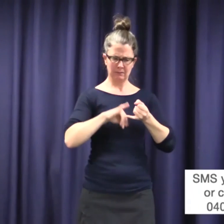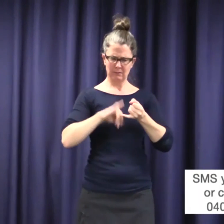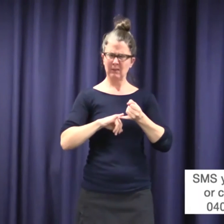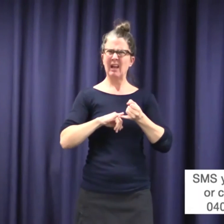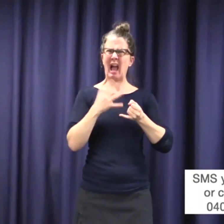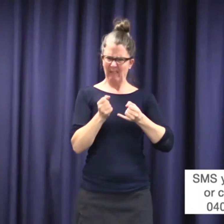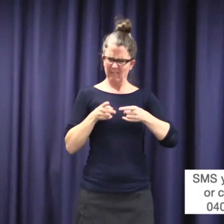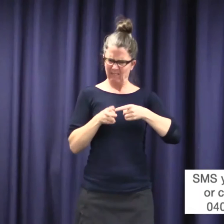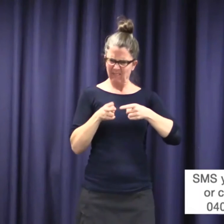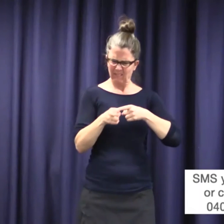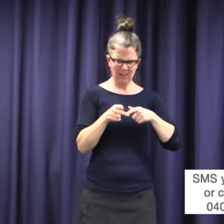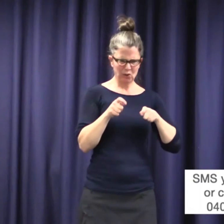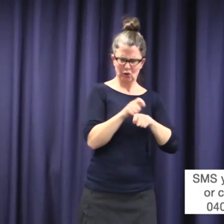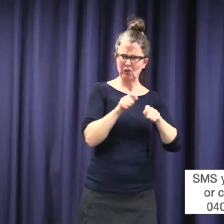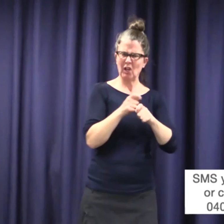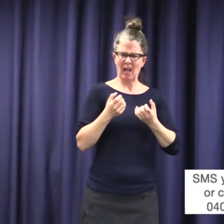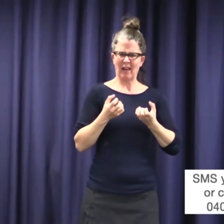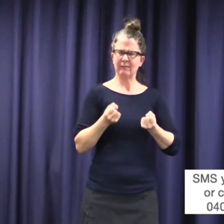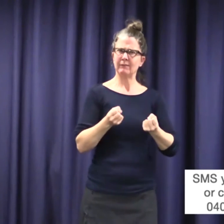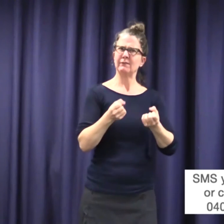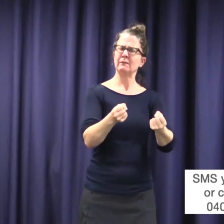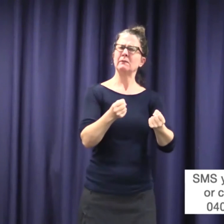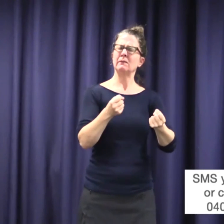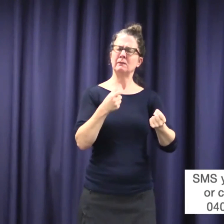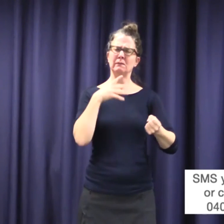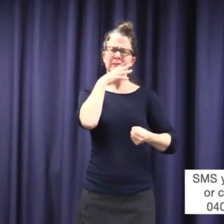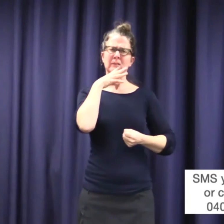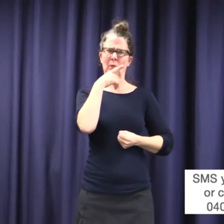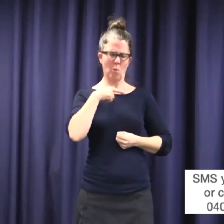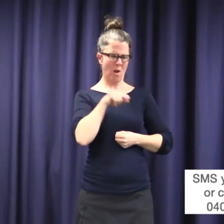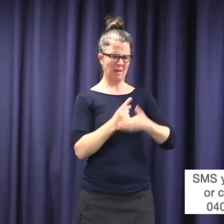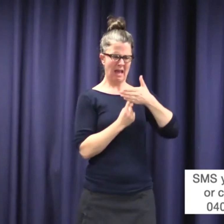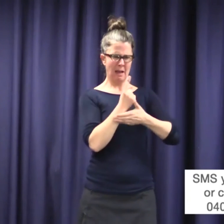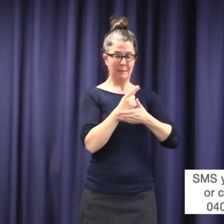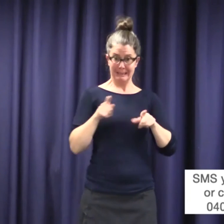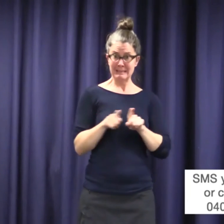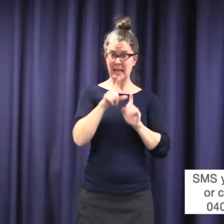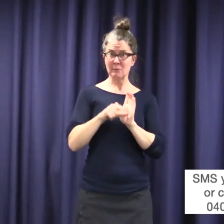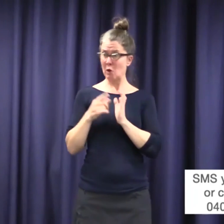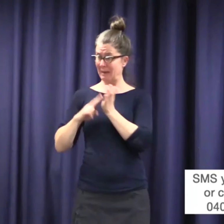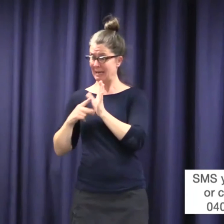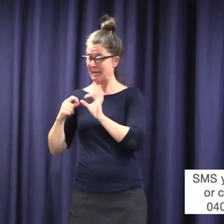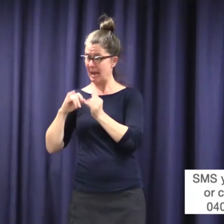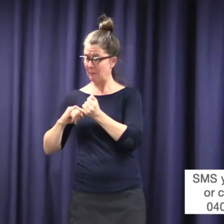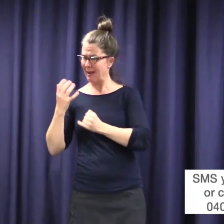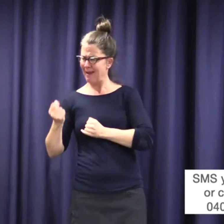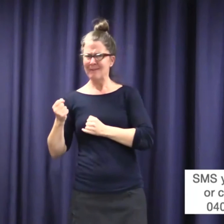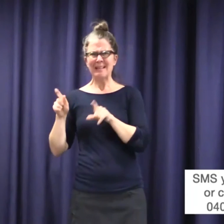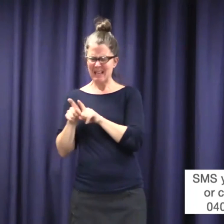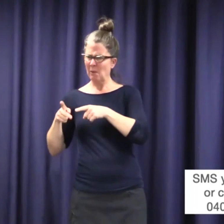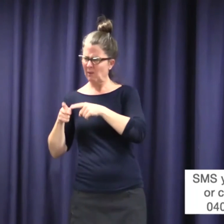NICS system in Wesley Mission, as well as through NABS, even though they are two